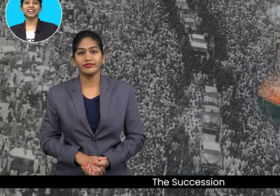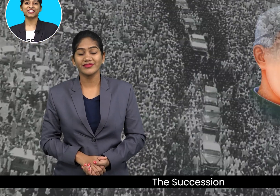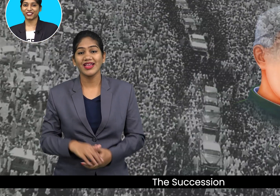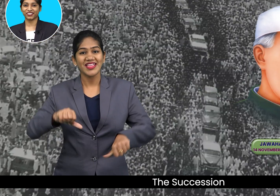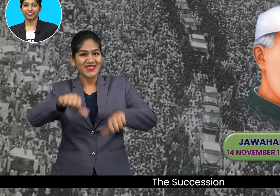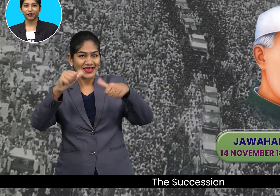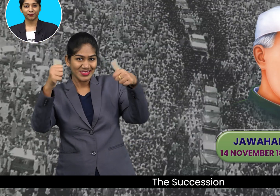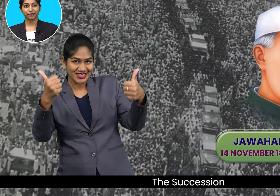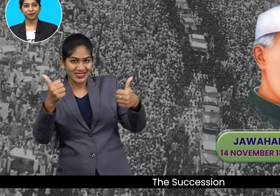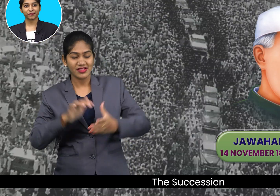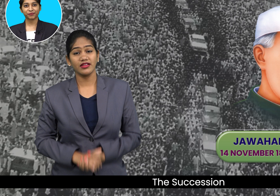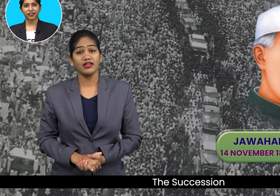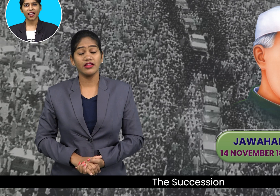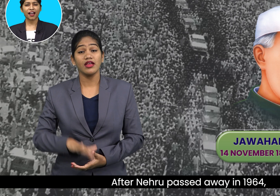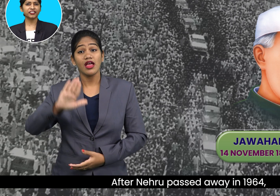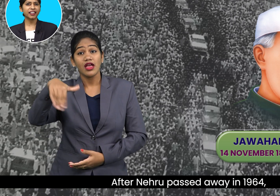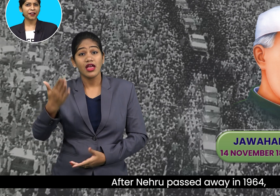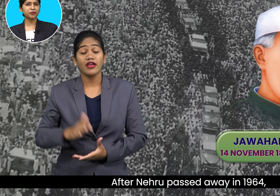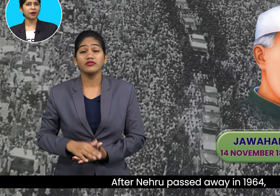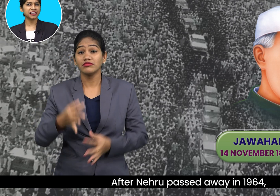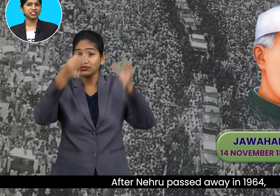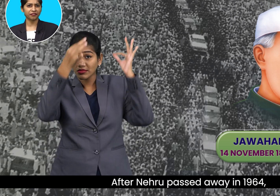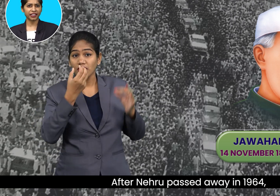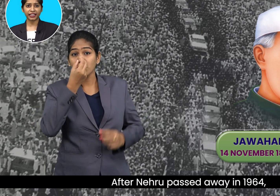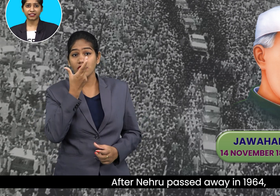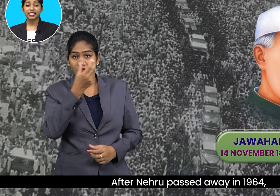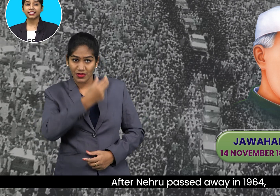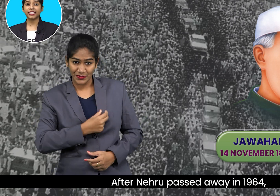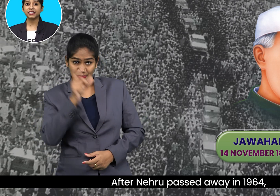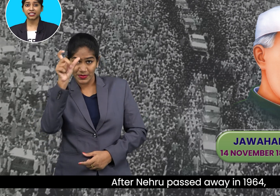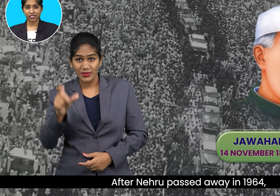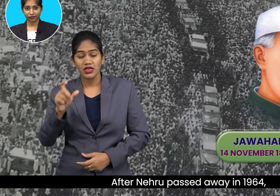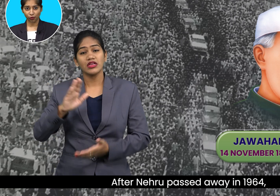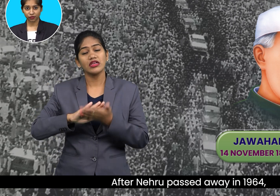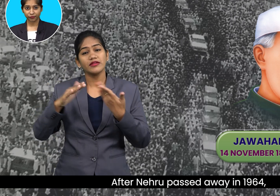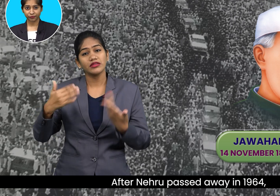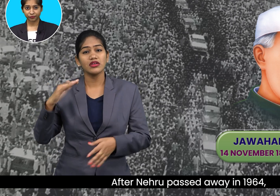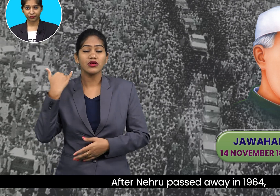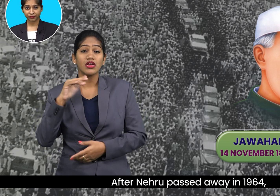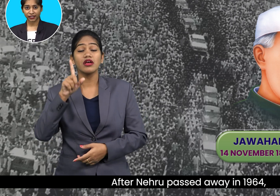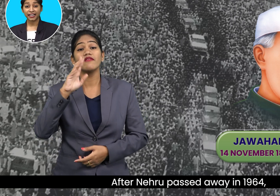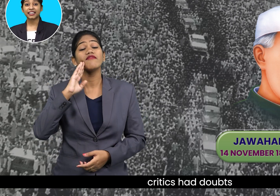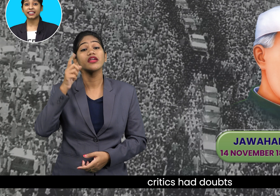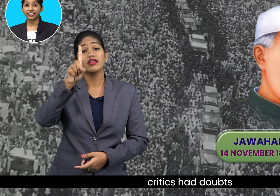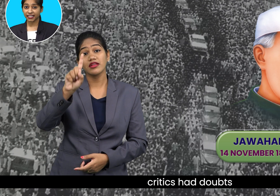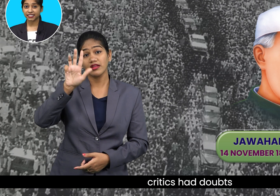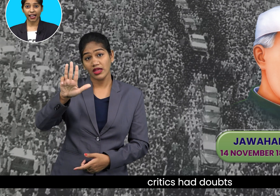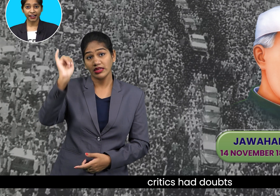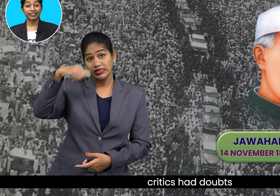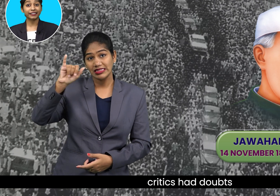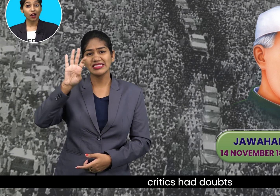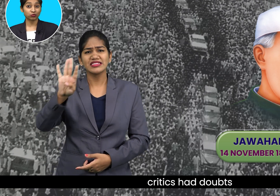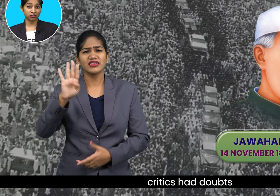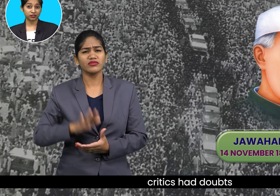The succession. After Nehru passed away in 1964, critics